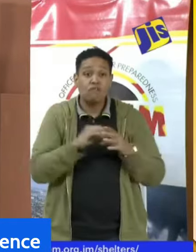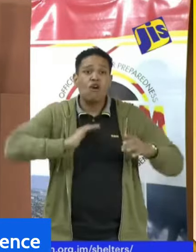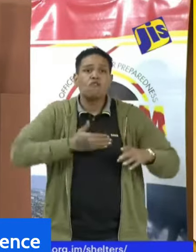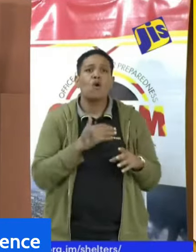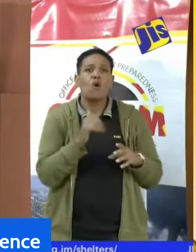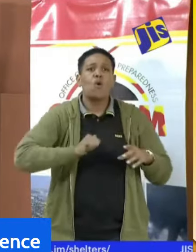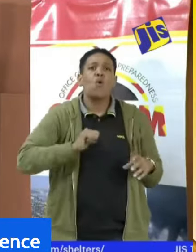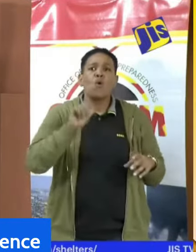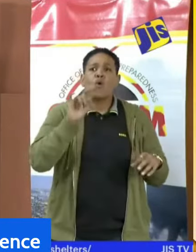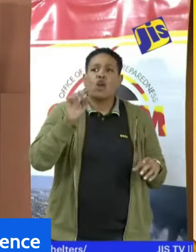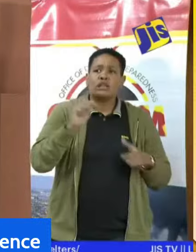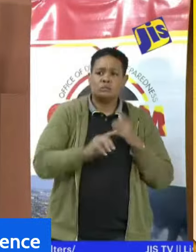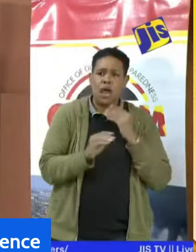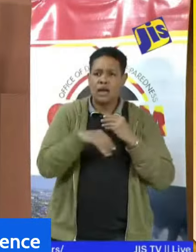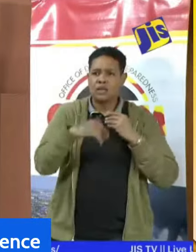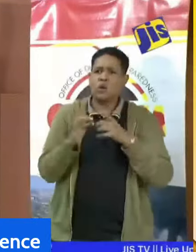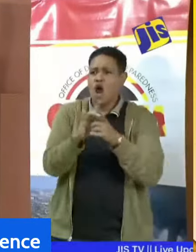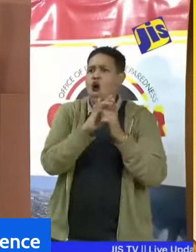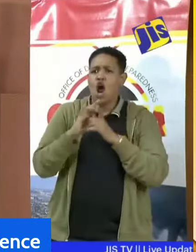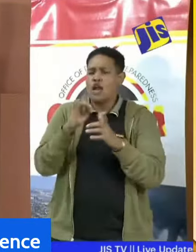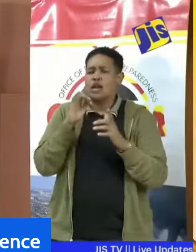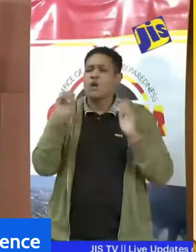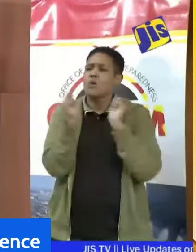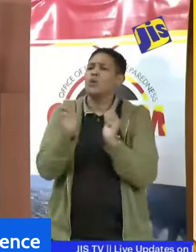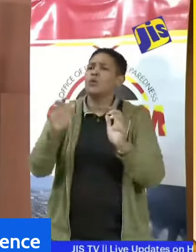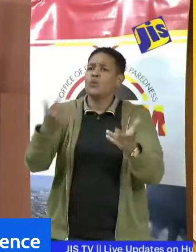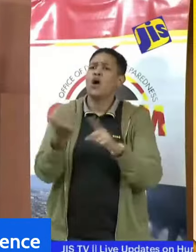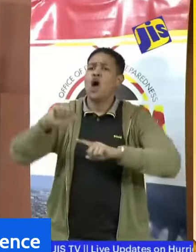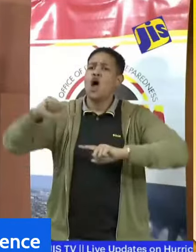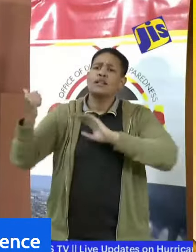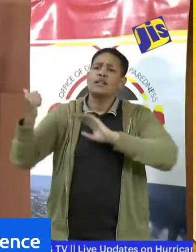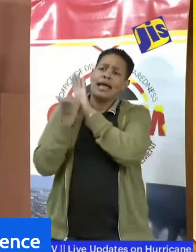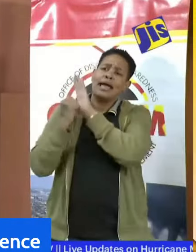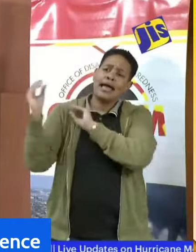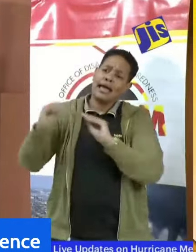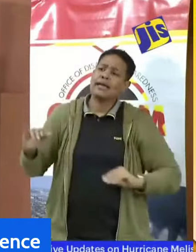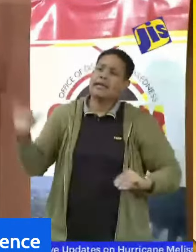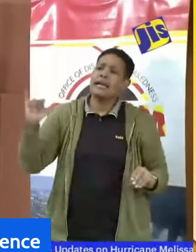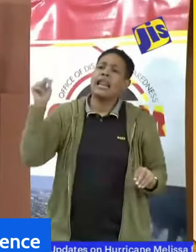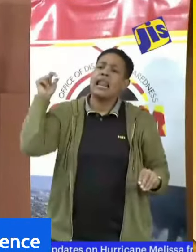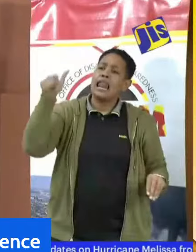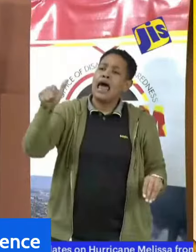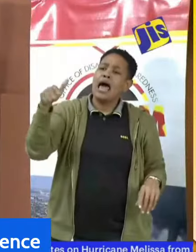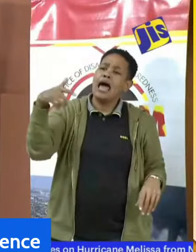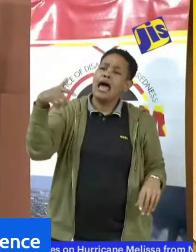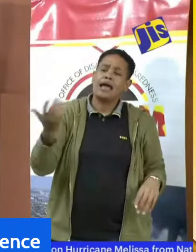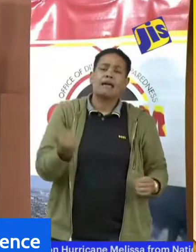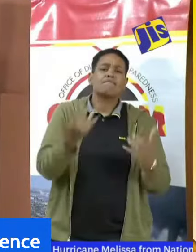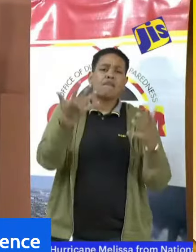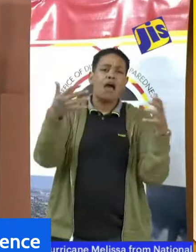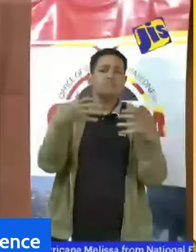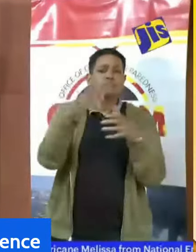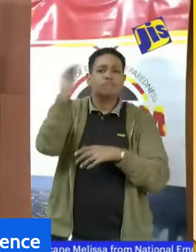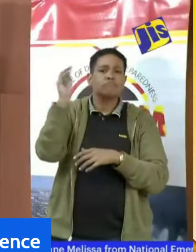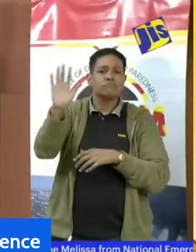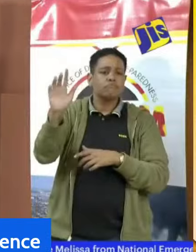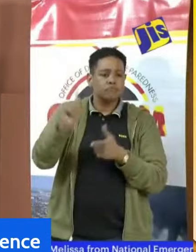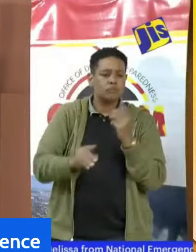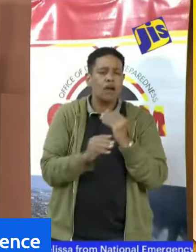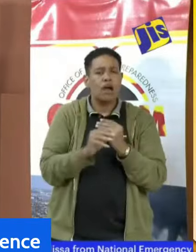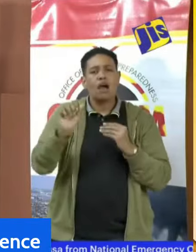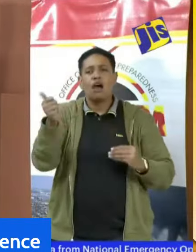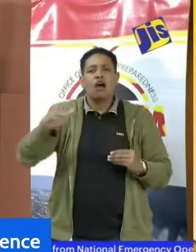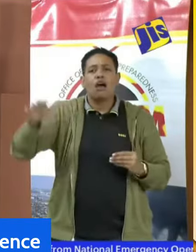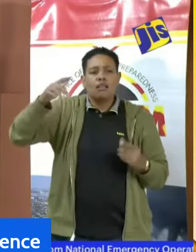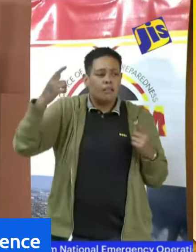own logistics, but also coordination with other agencies like the Fire Brigade and